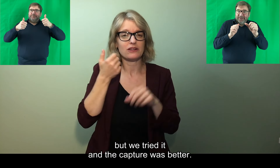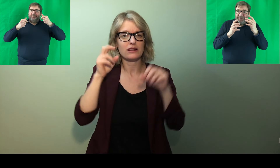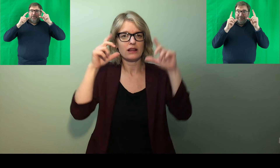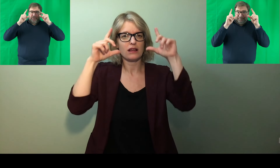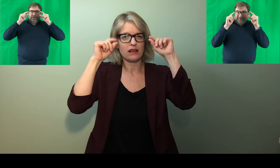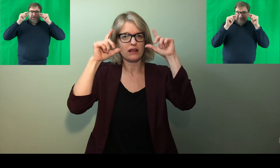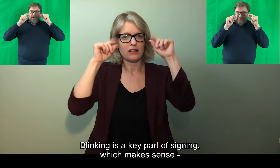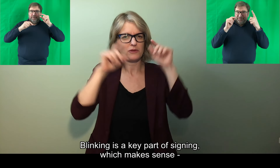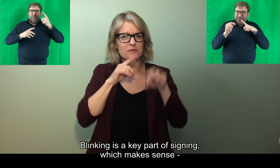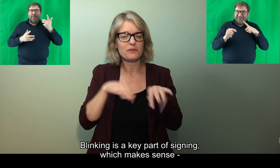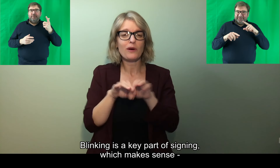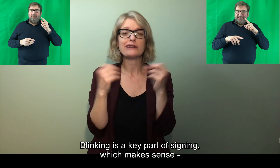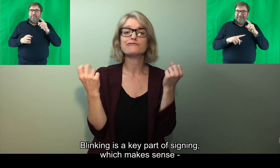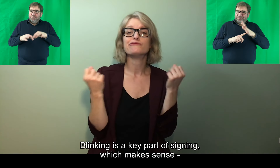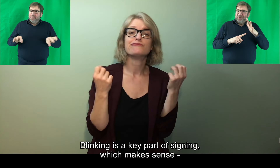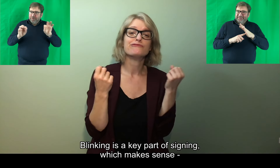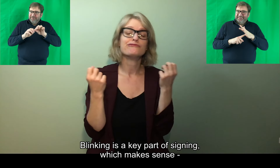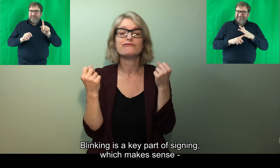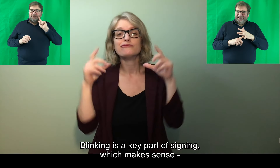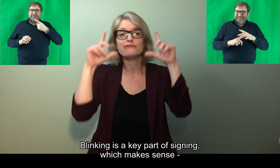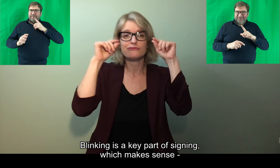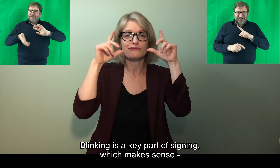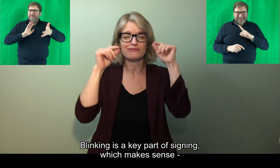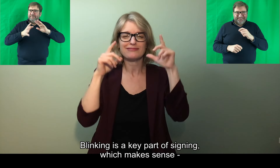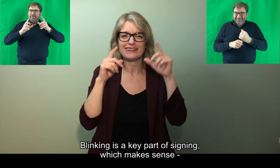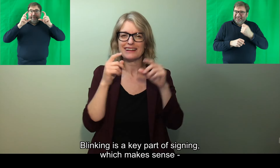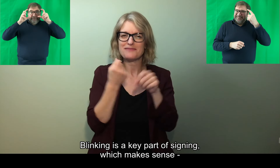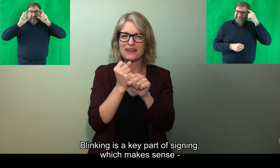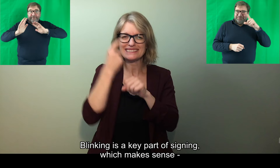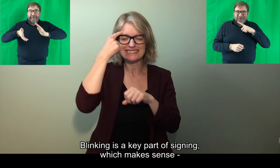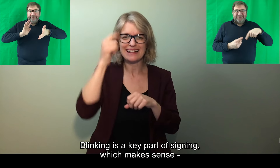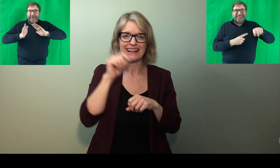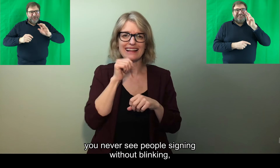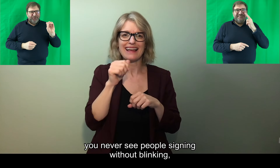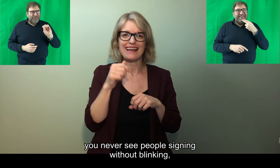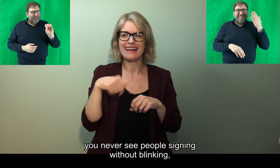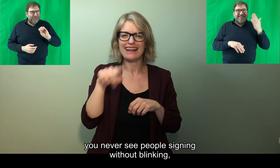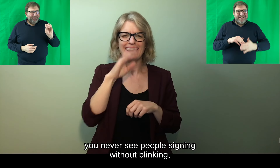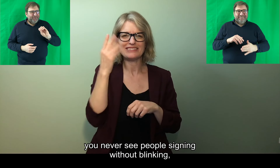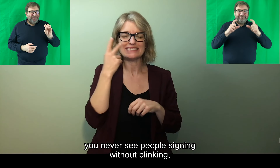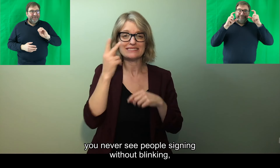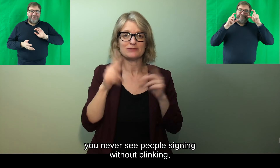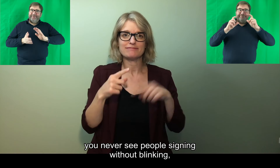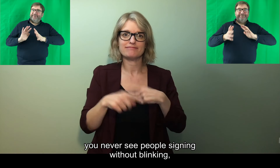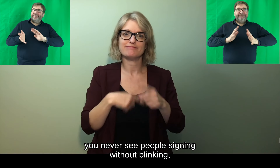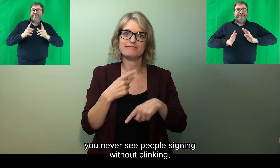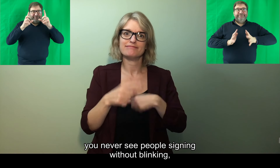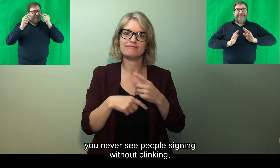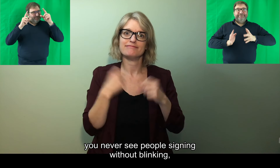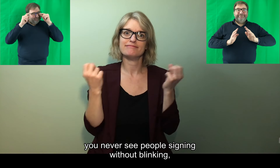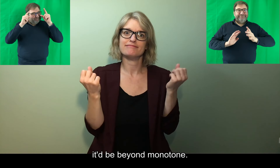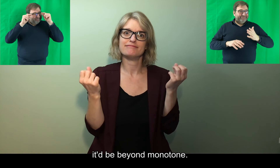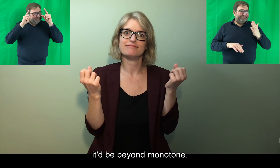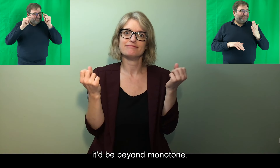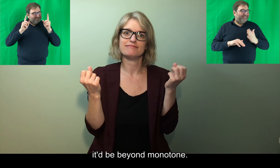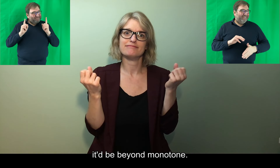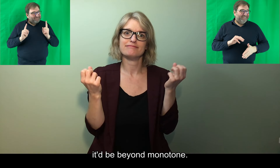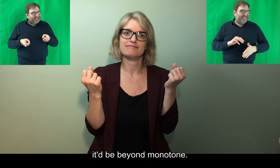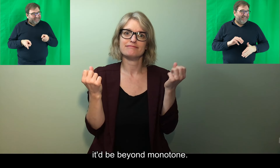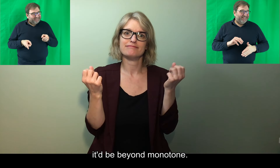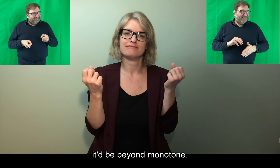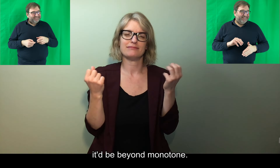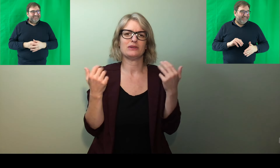better. Blinking is a key part of signing, which makes sense. You never see people signing without blinking. It'd be